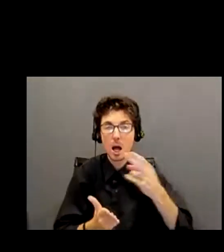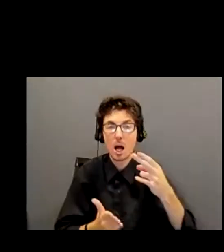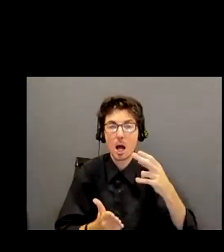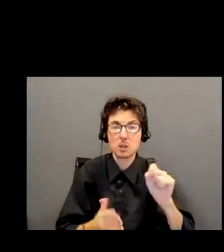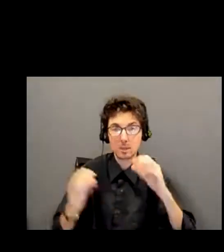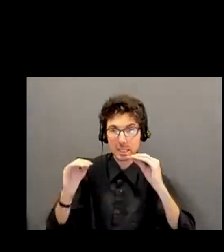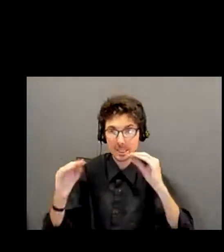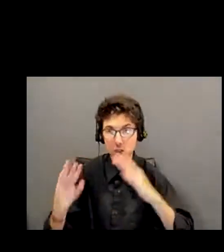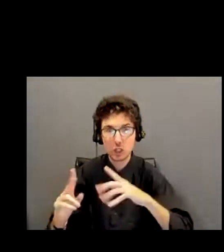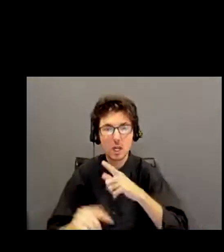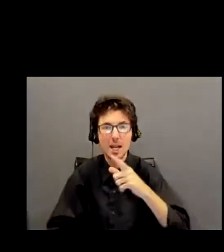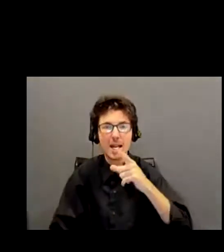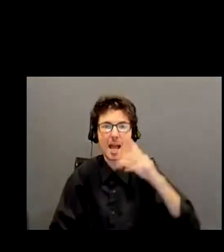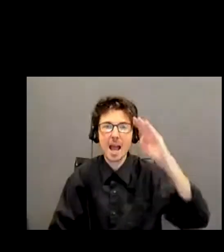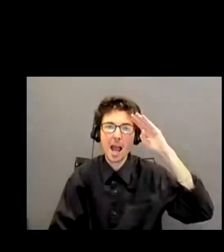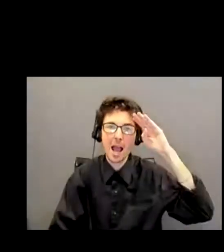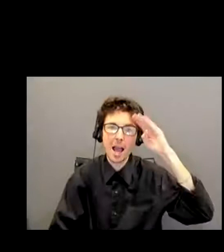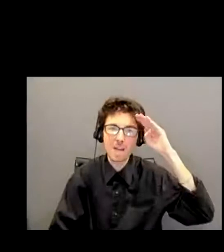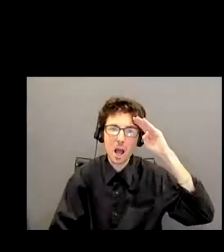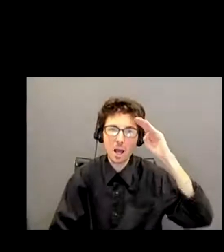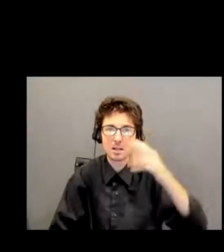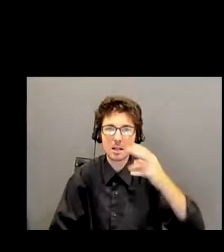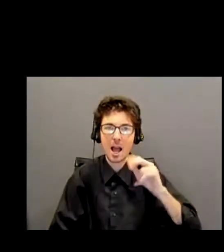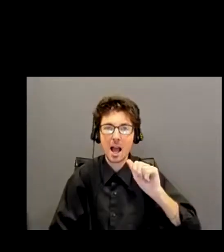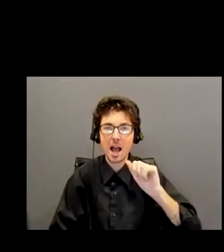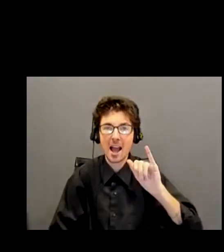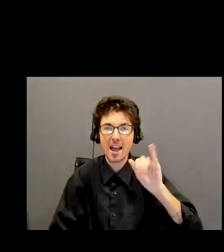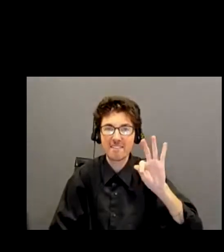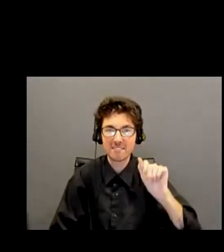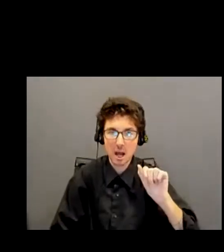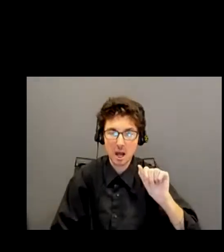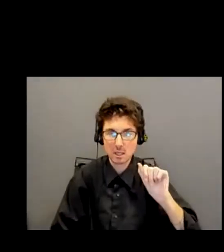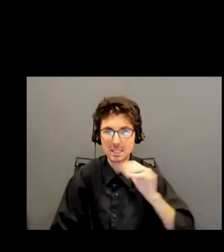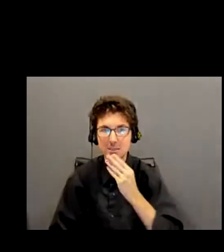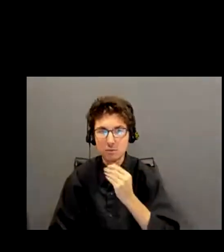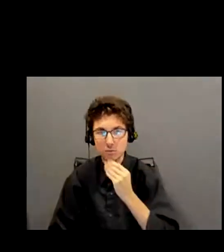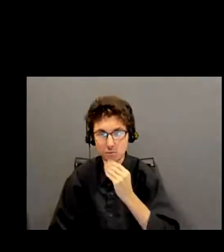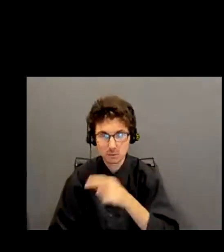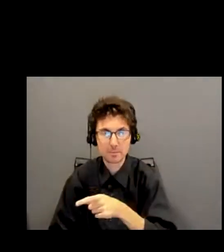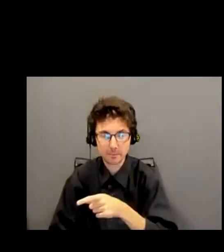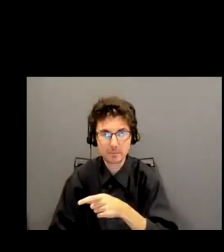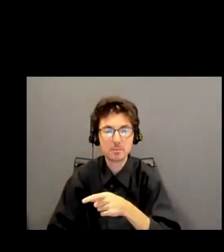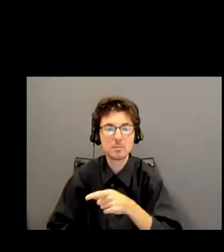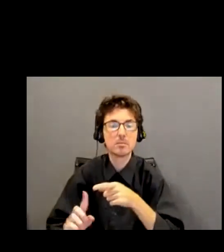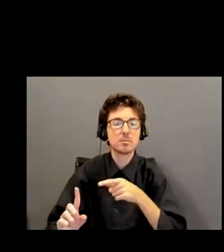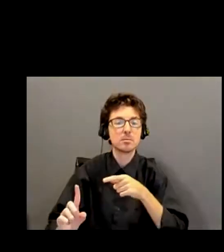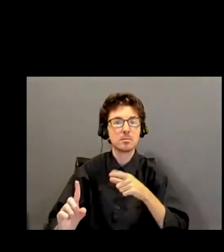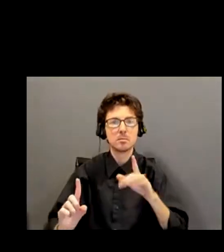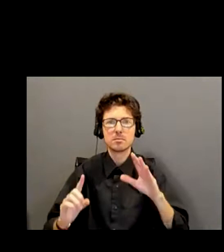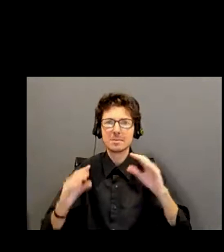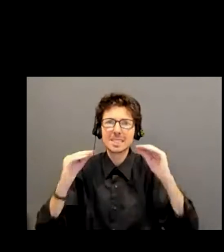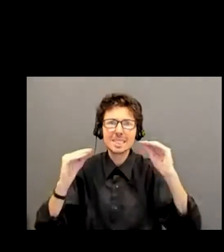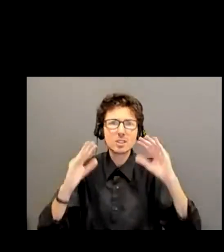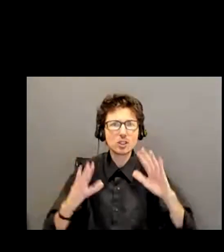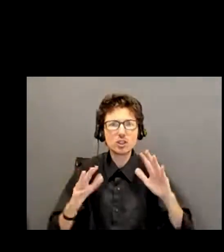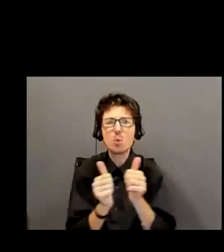Haifa, Israel. Shira participated in a revolutionary program called Teacher Without Borders, which